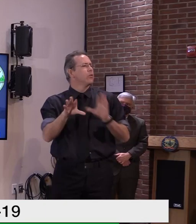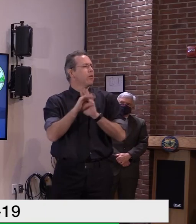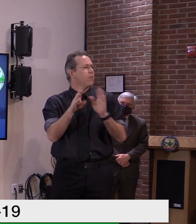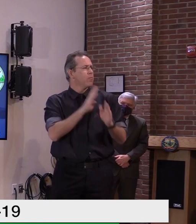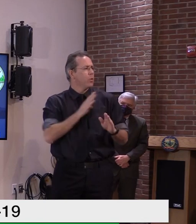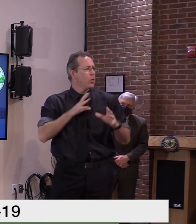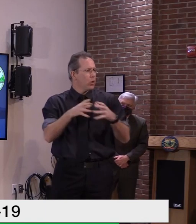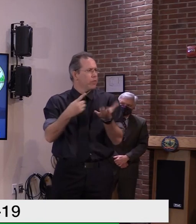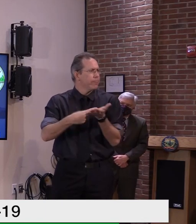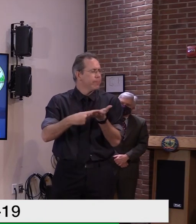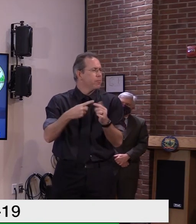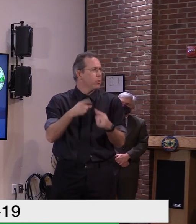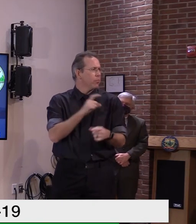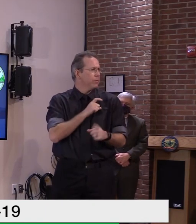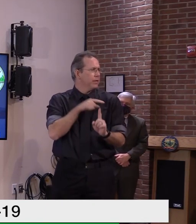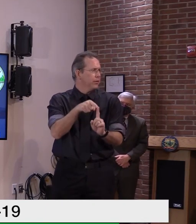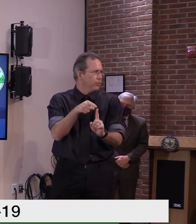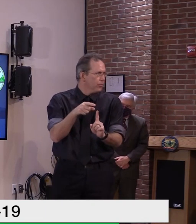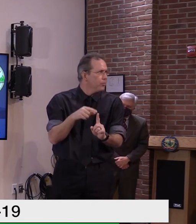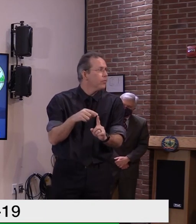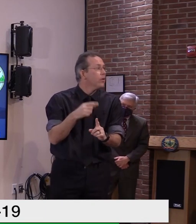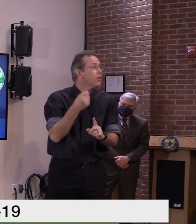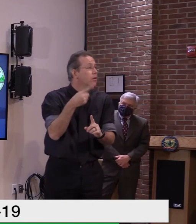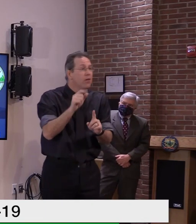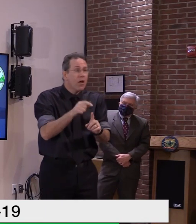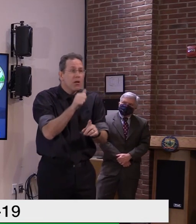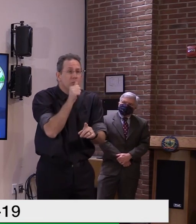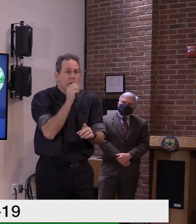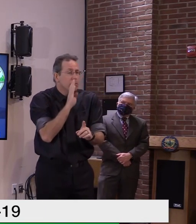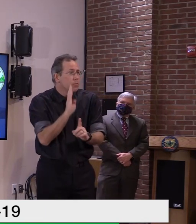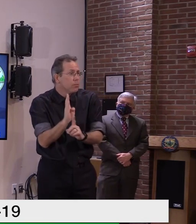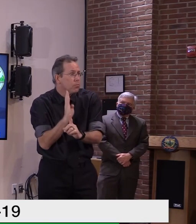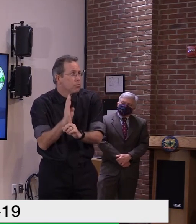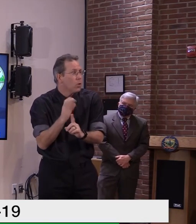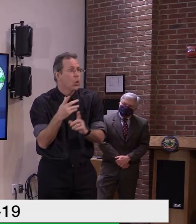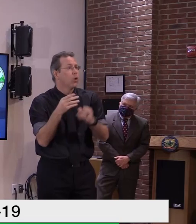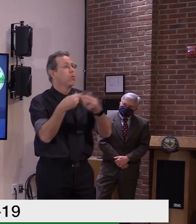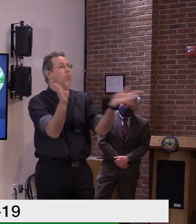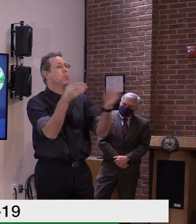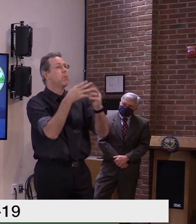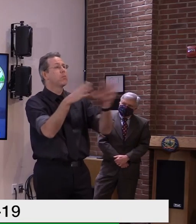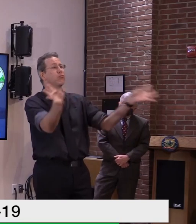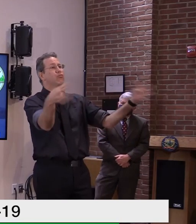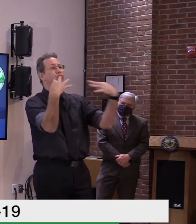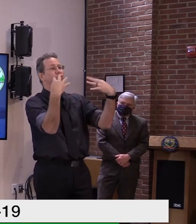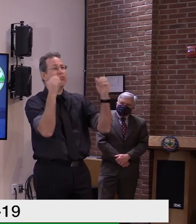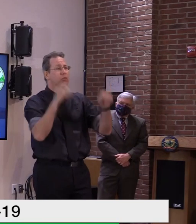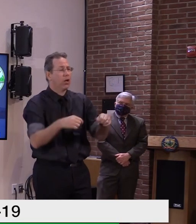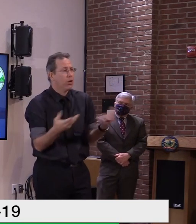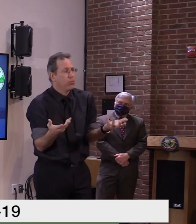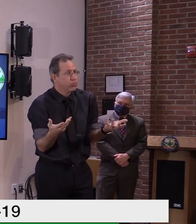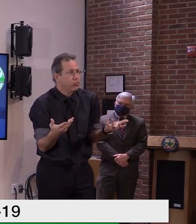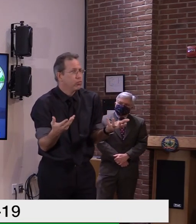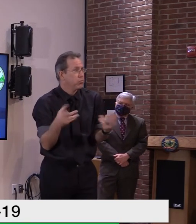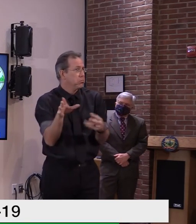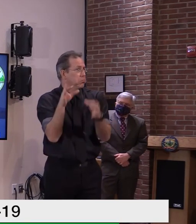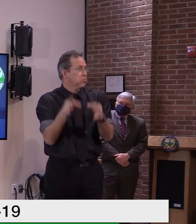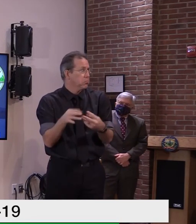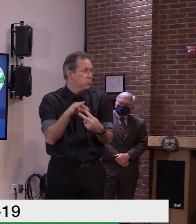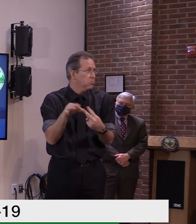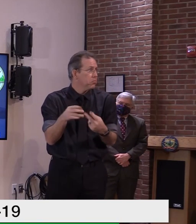private, in executive session, or in public. So I'll let him work that out. But if